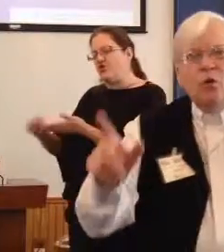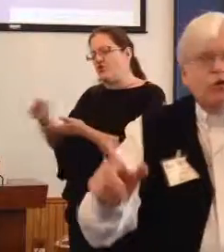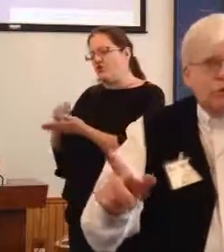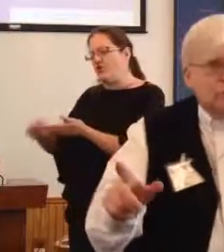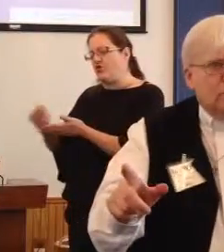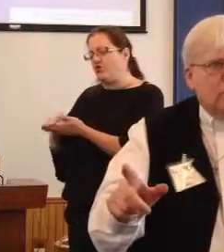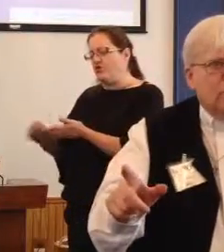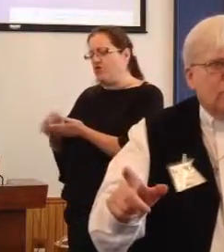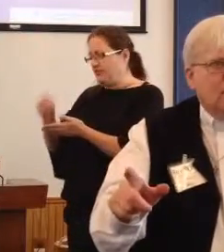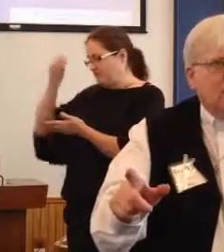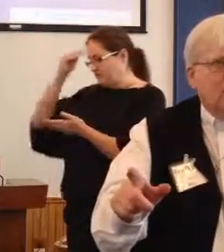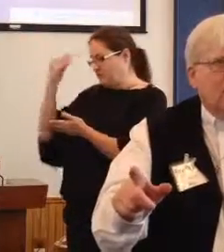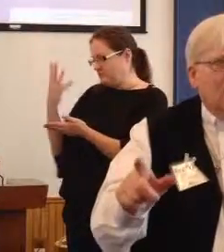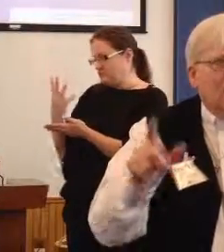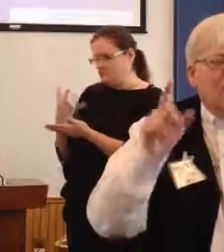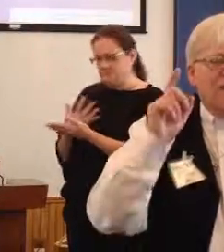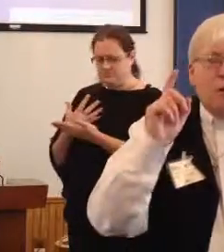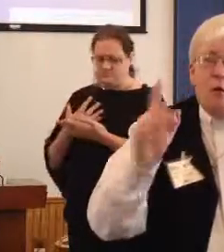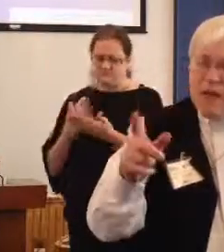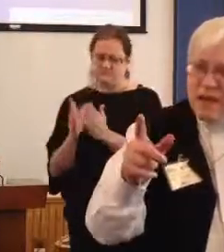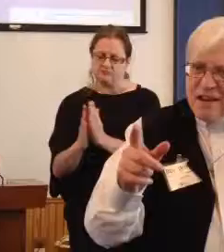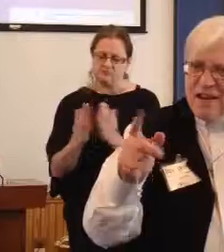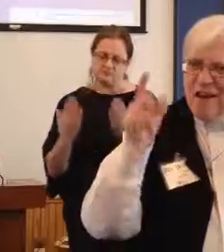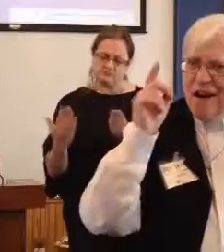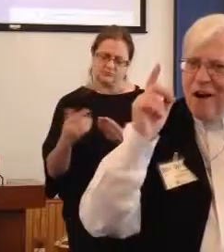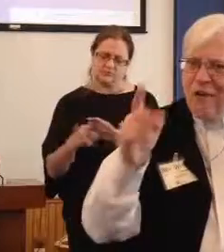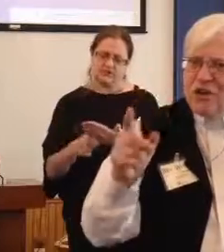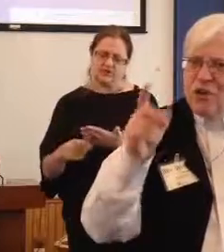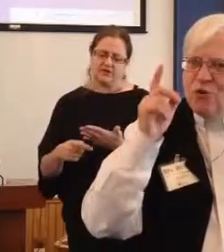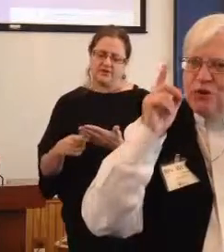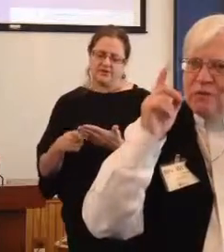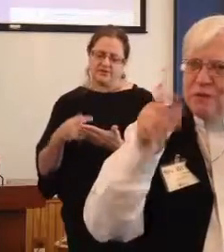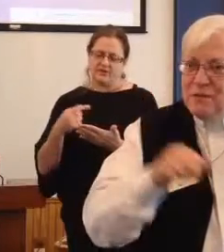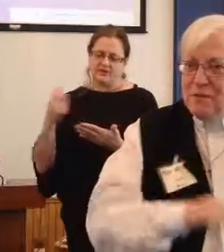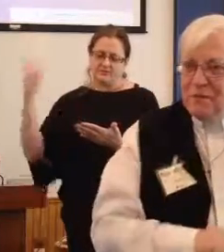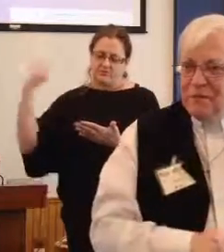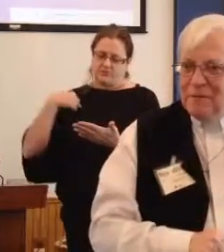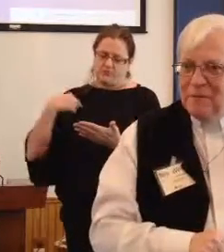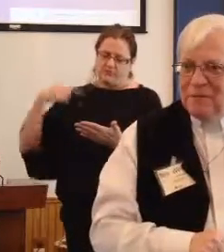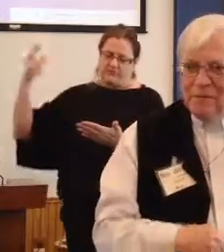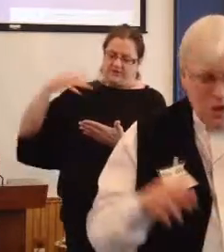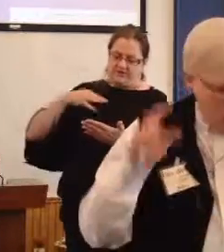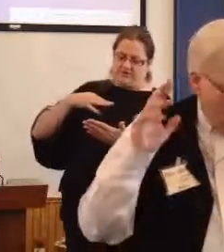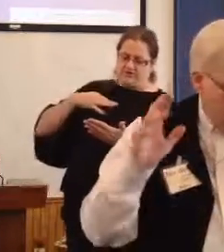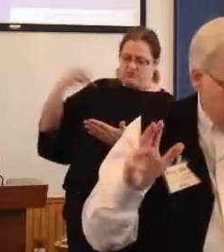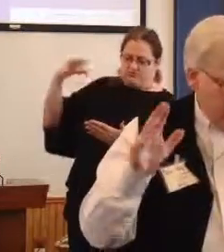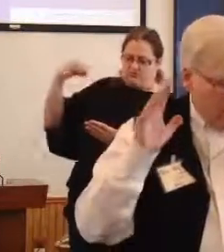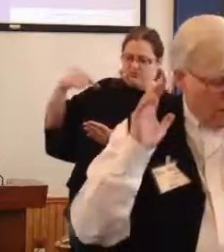who told you that we are a chosen people?